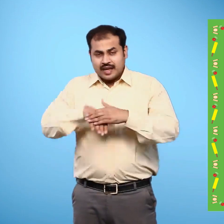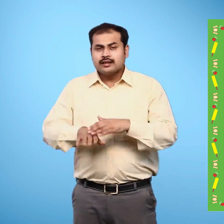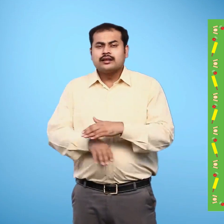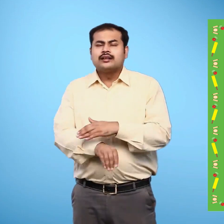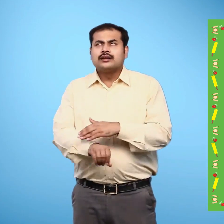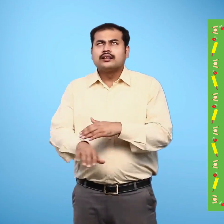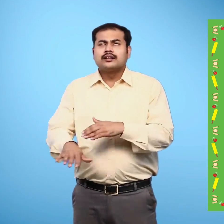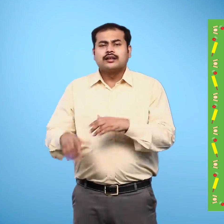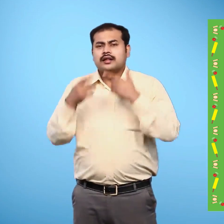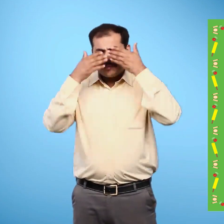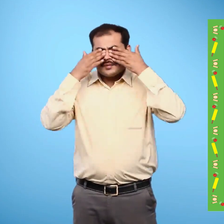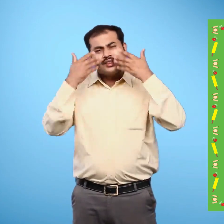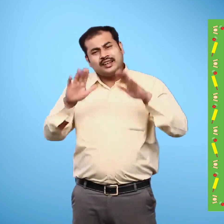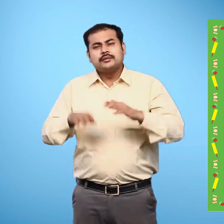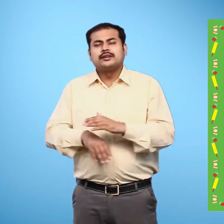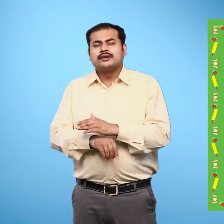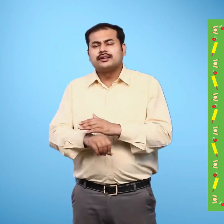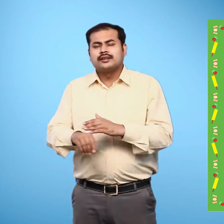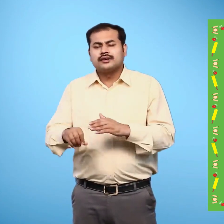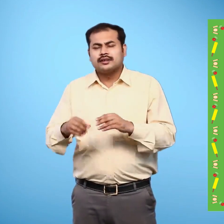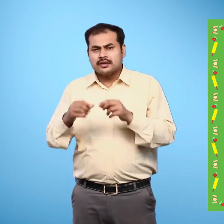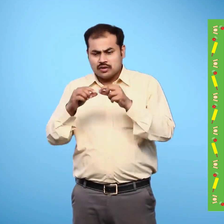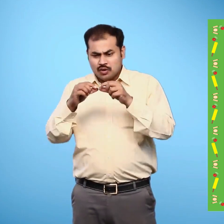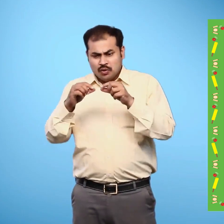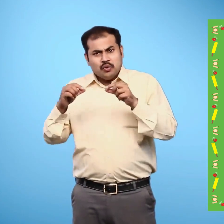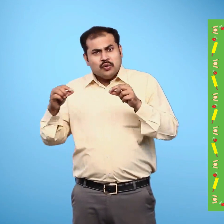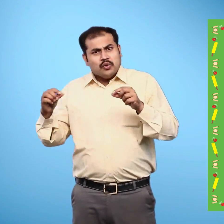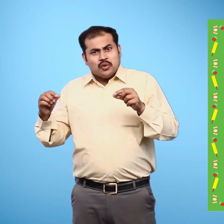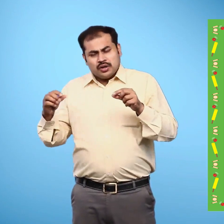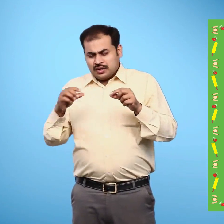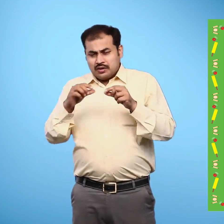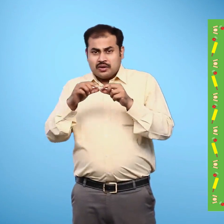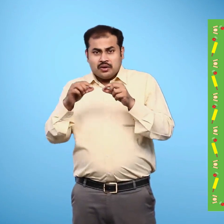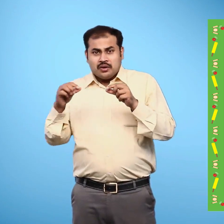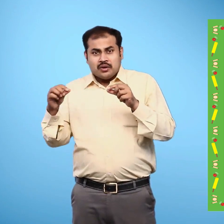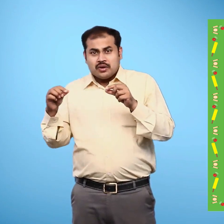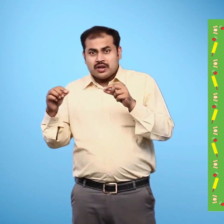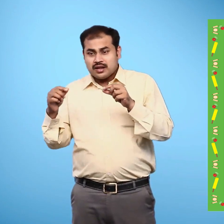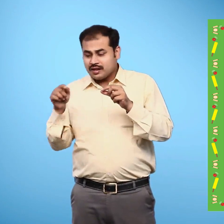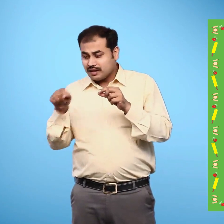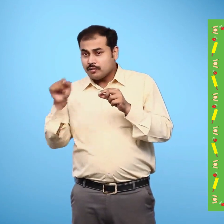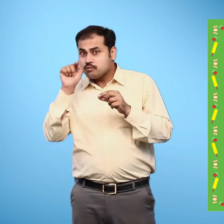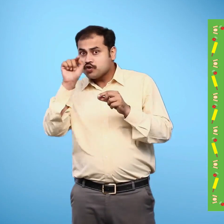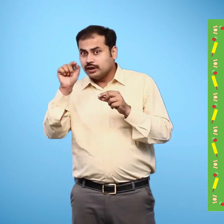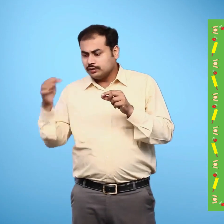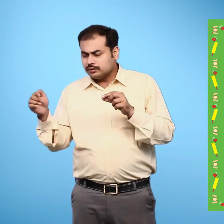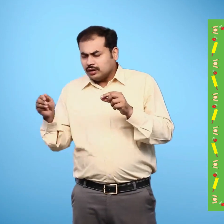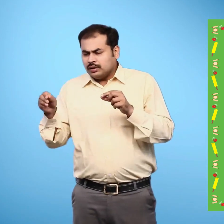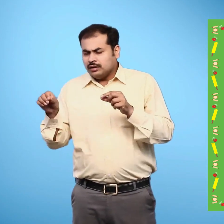Pointed at one end, flat at the other, but round like a pipe. Guess what